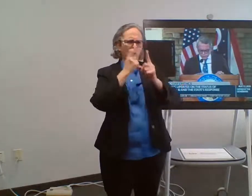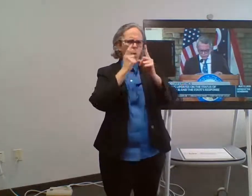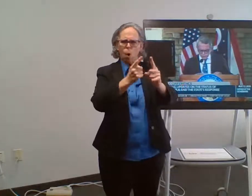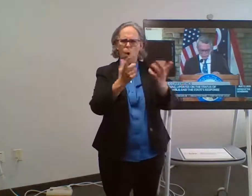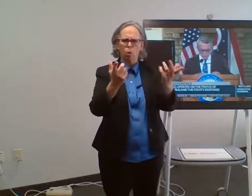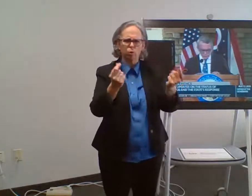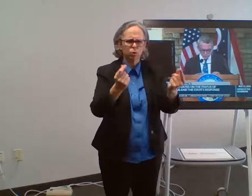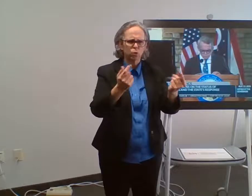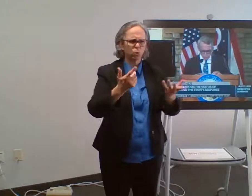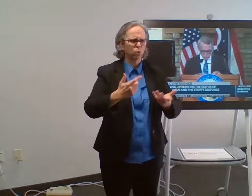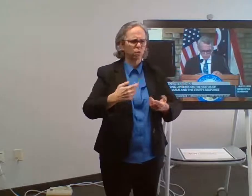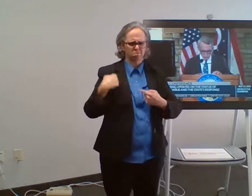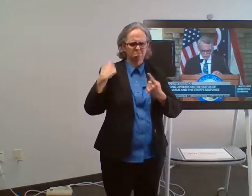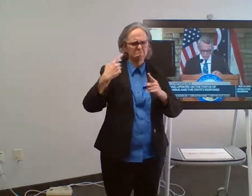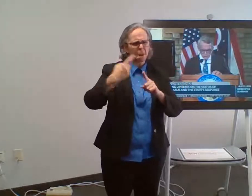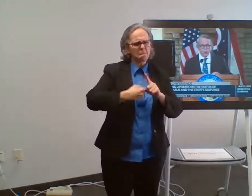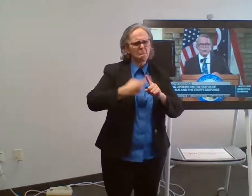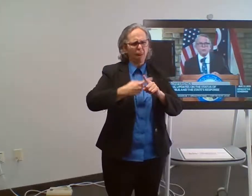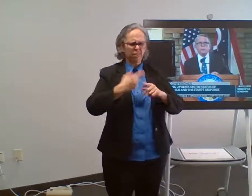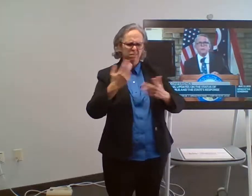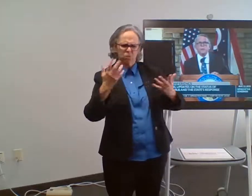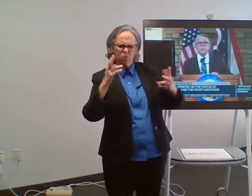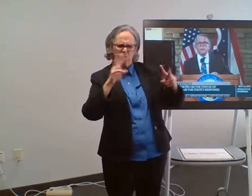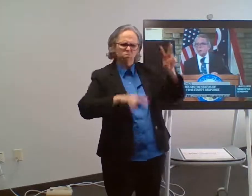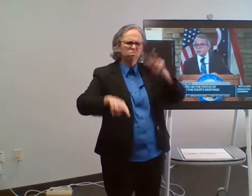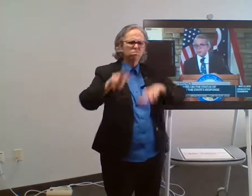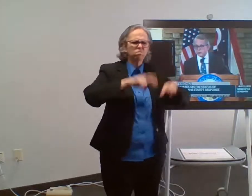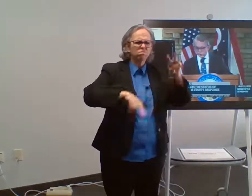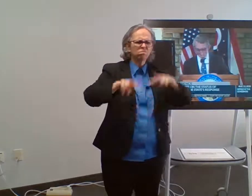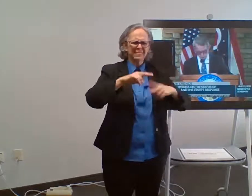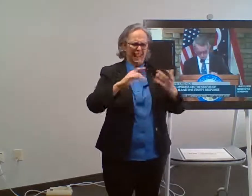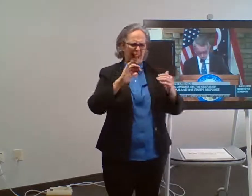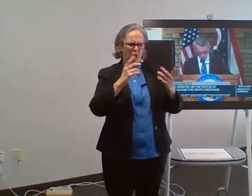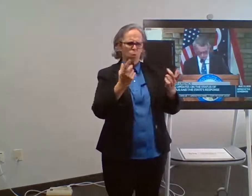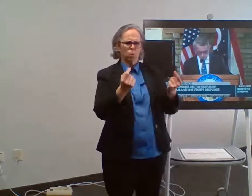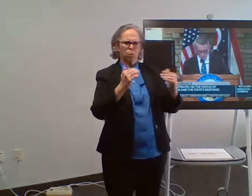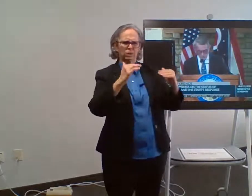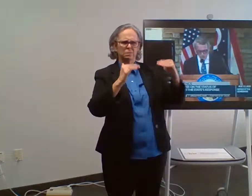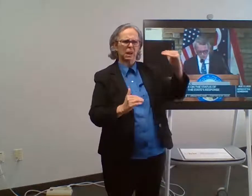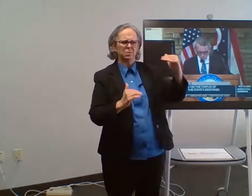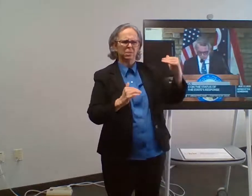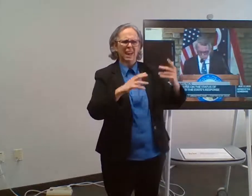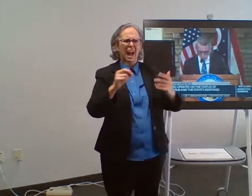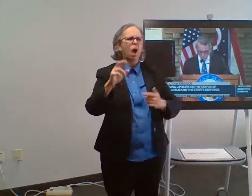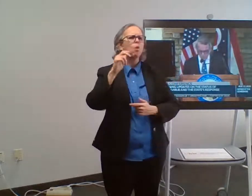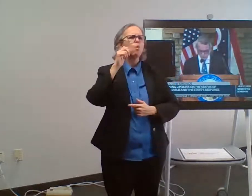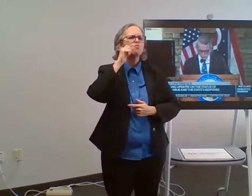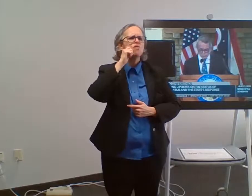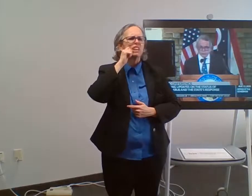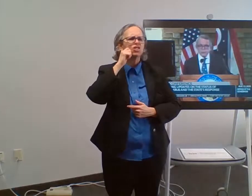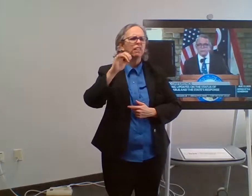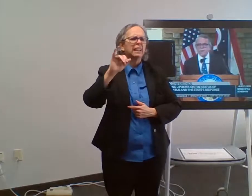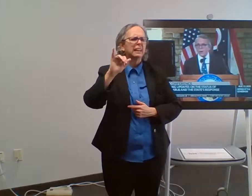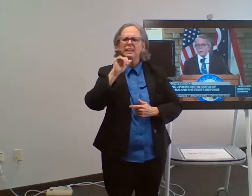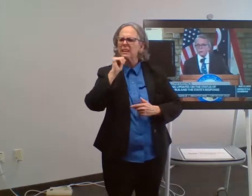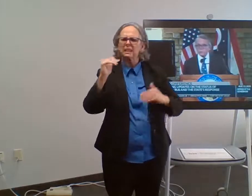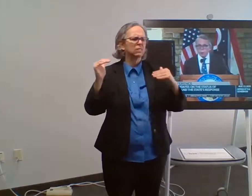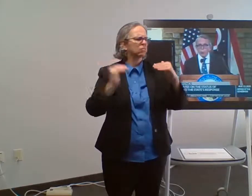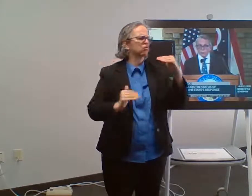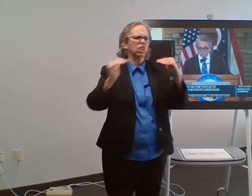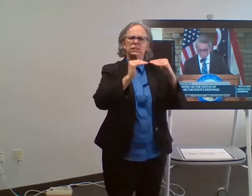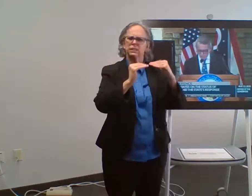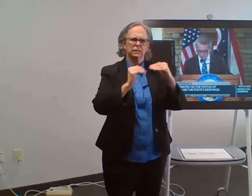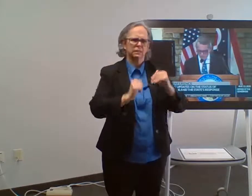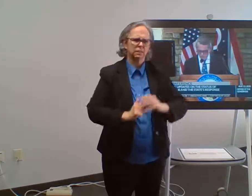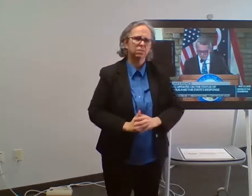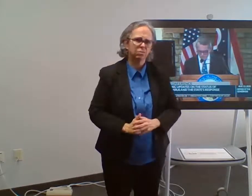few months to examine broader health disparities and racial injustices. Today, the group has released its final